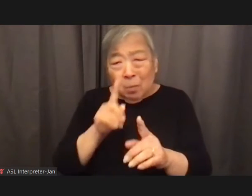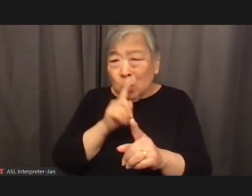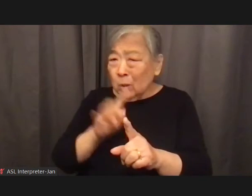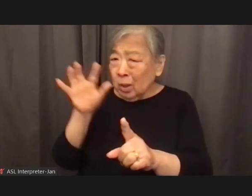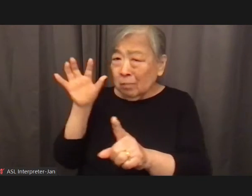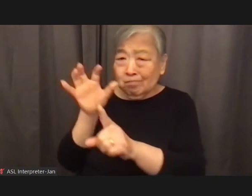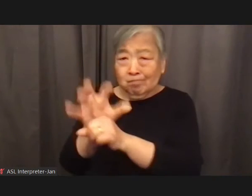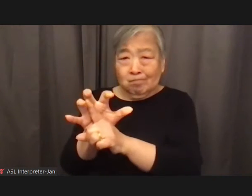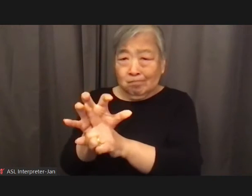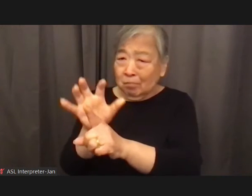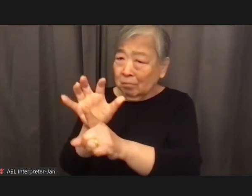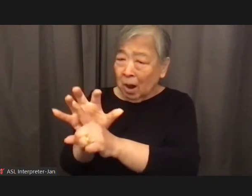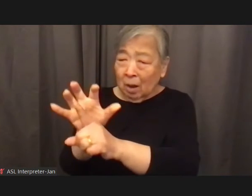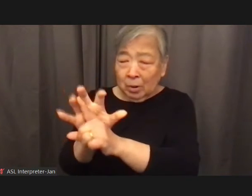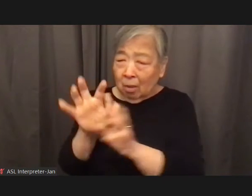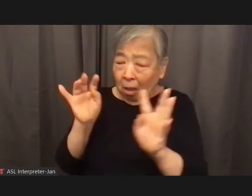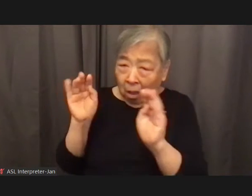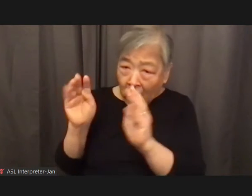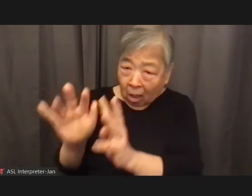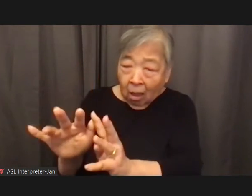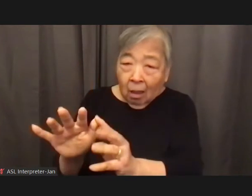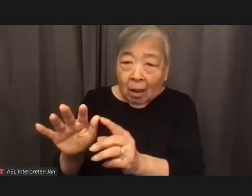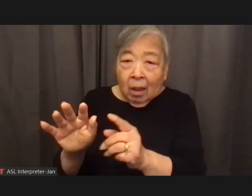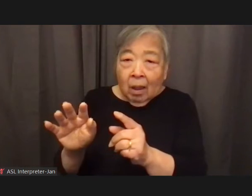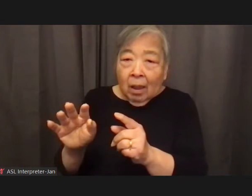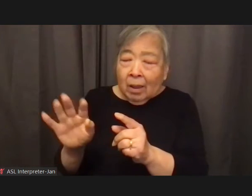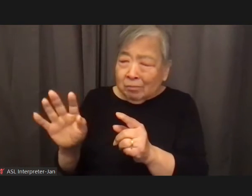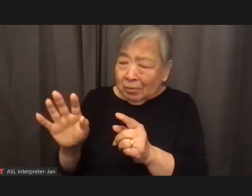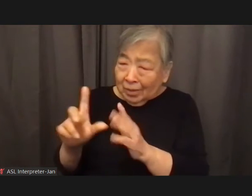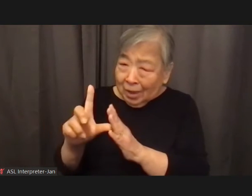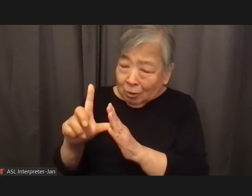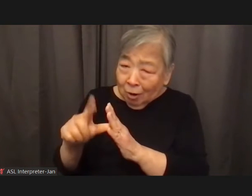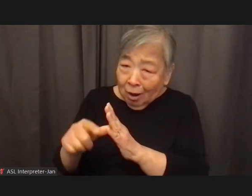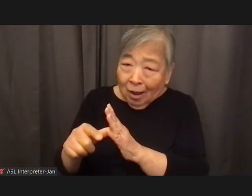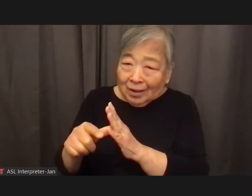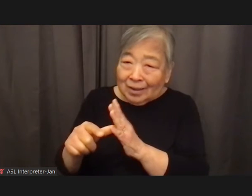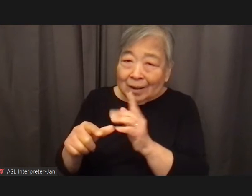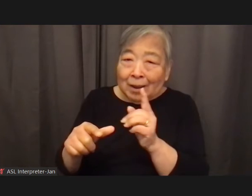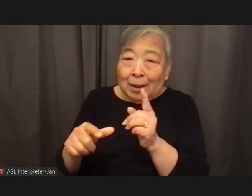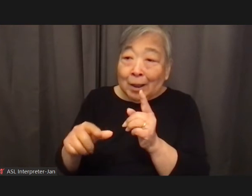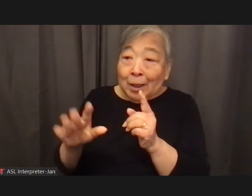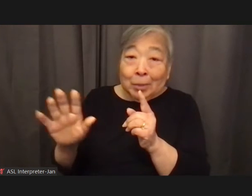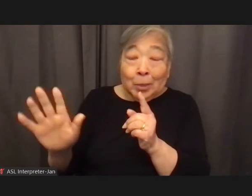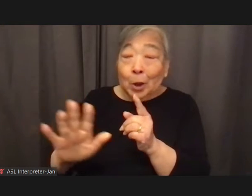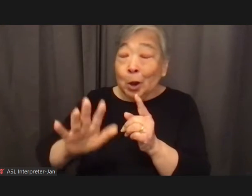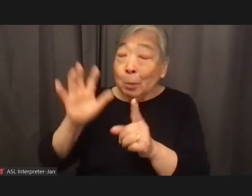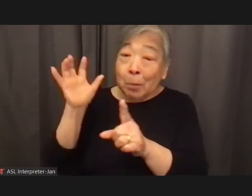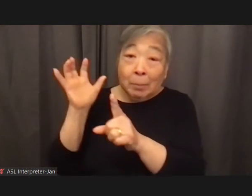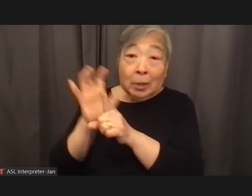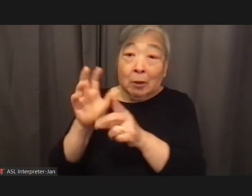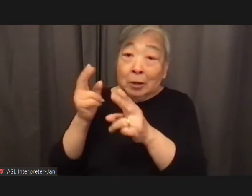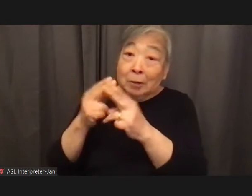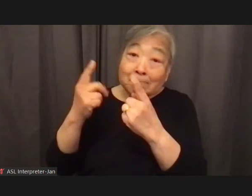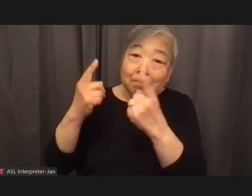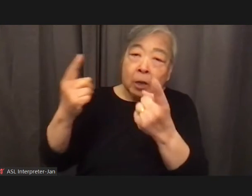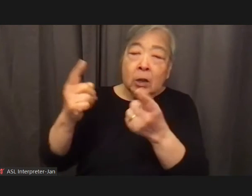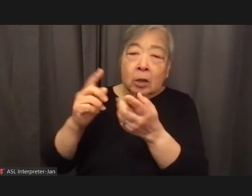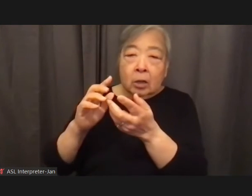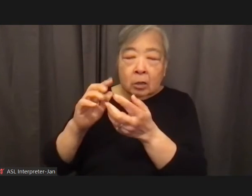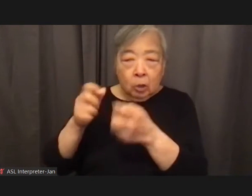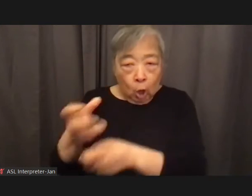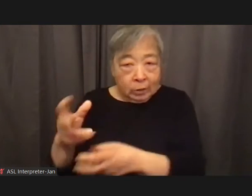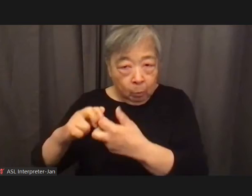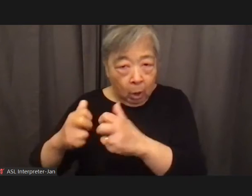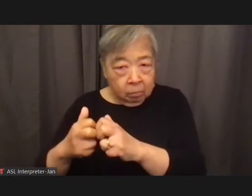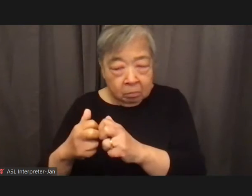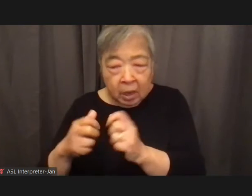that the popularity itself later on will cause them some problem. They became well known. They've traveled